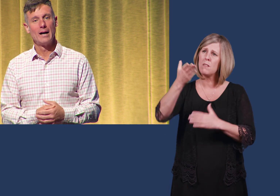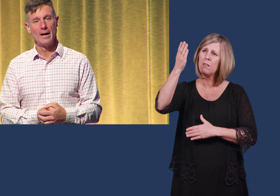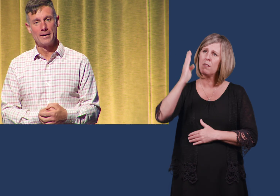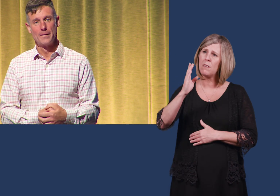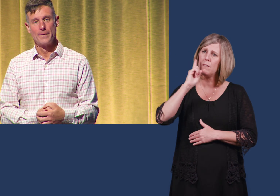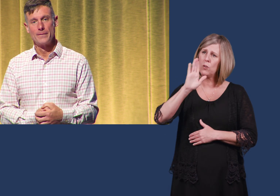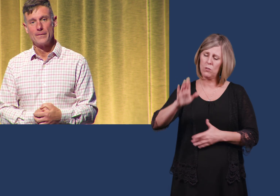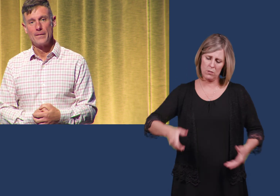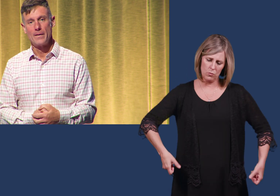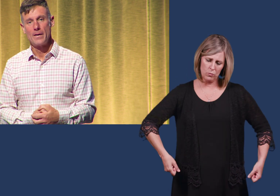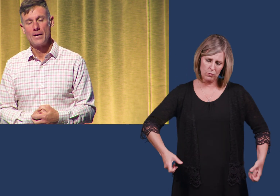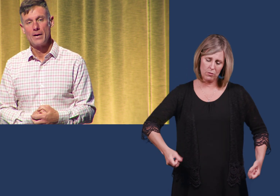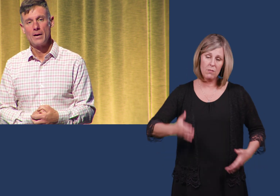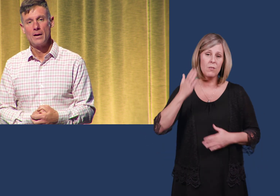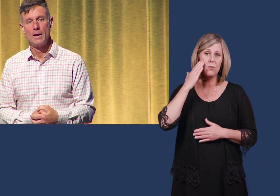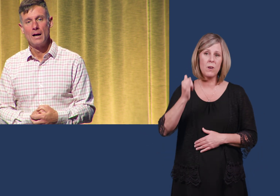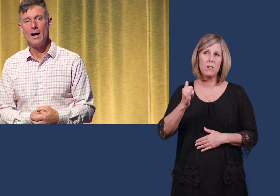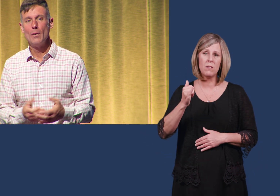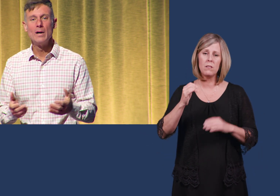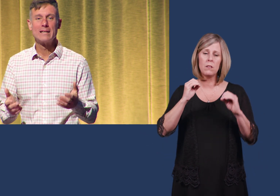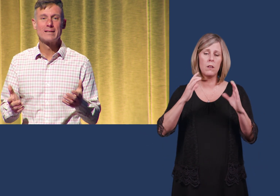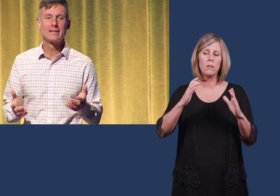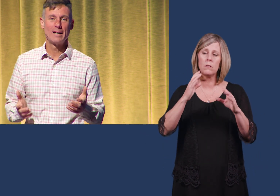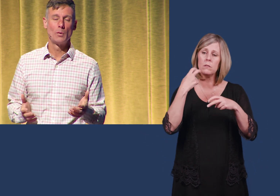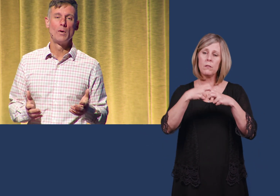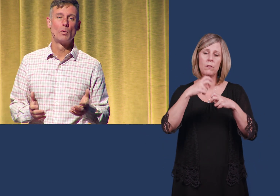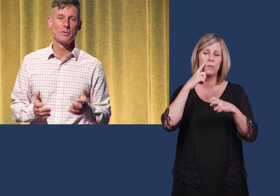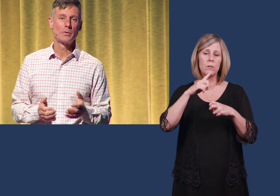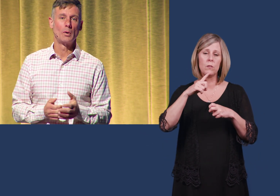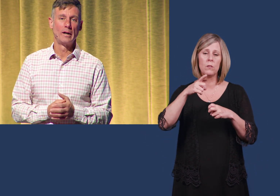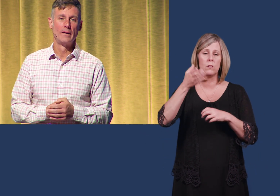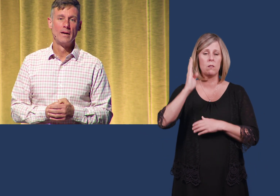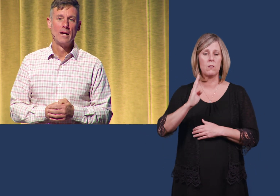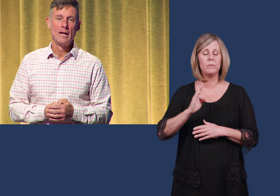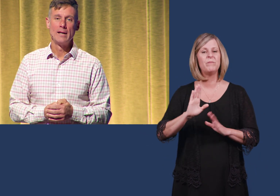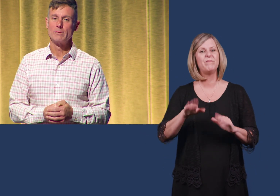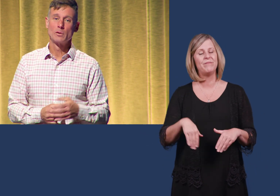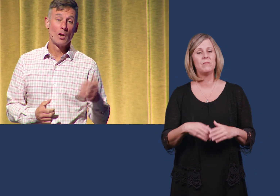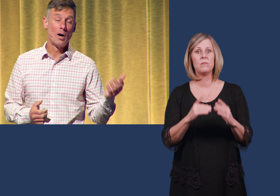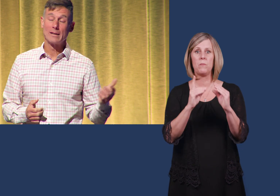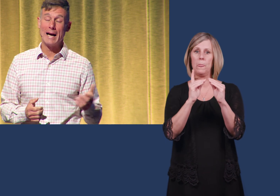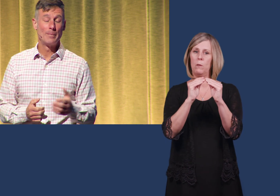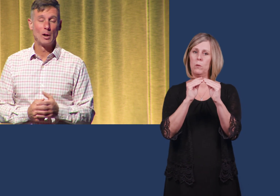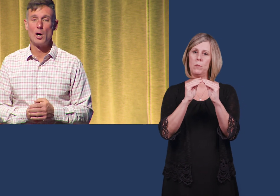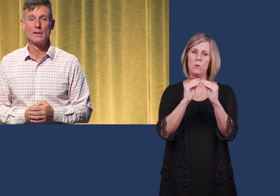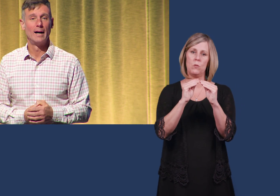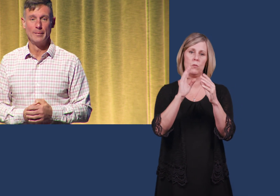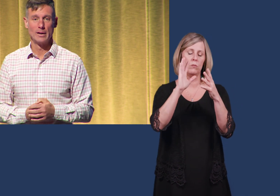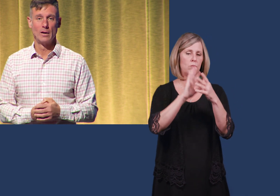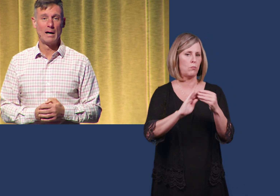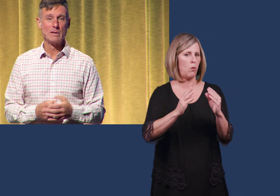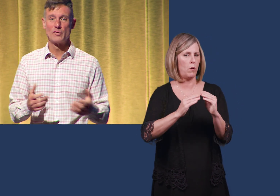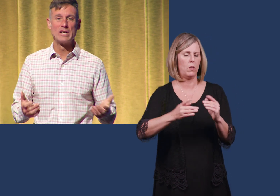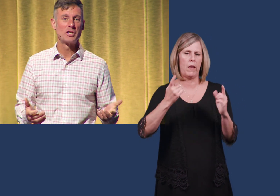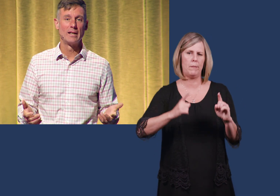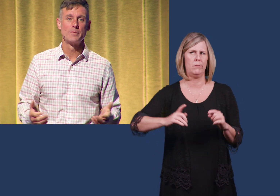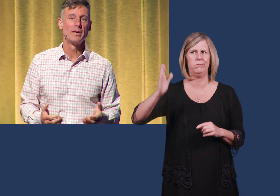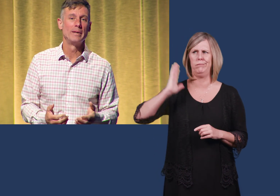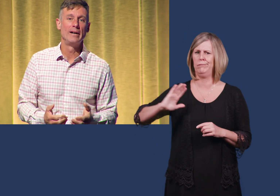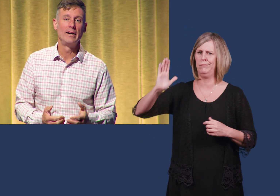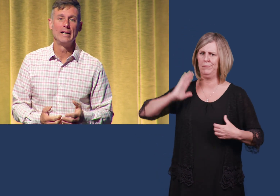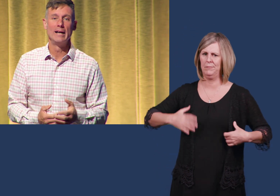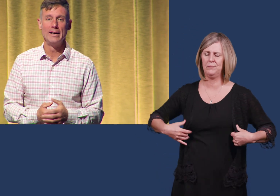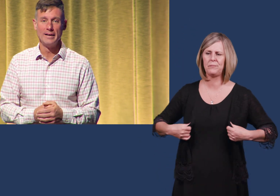for God. I want to tell you one more story. It happened a long time ago. I was finishing